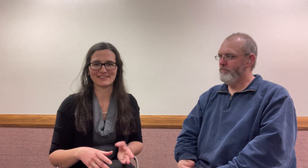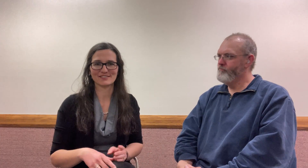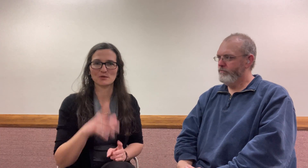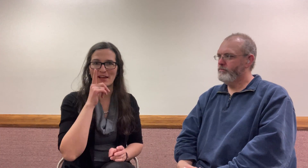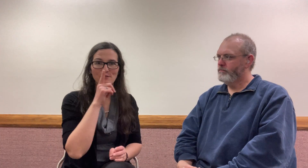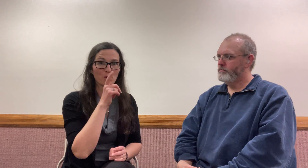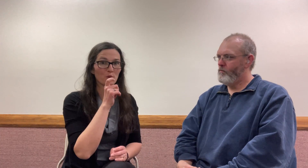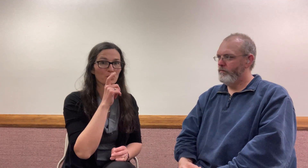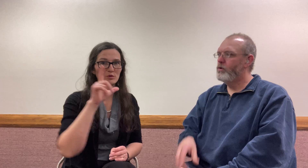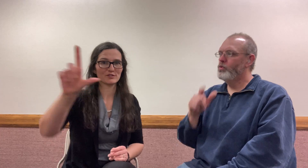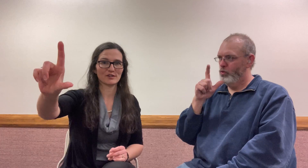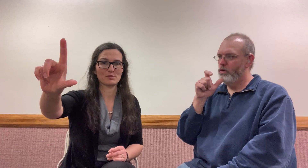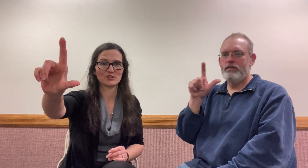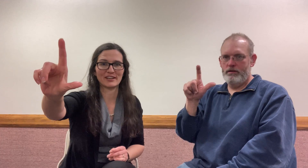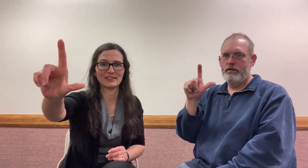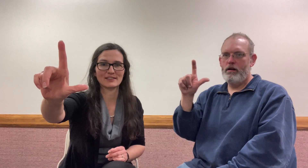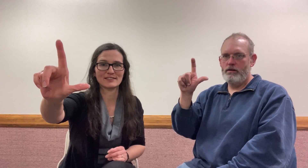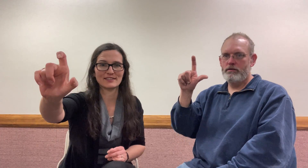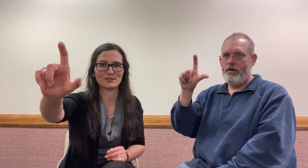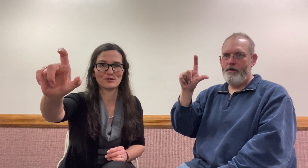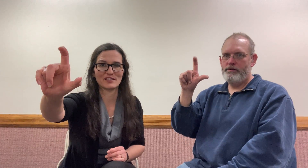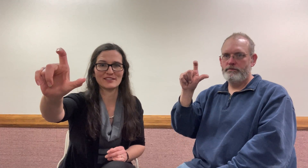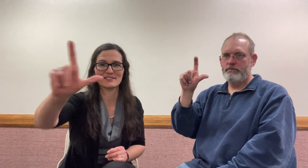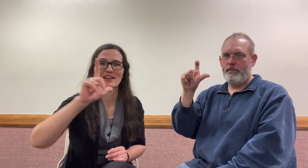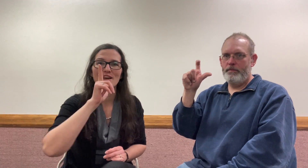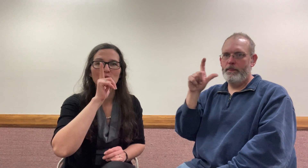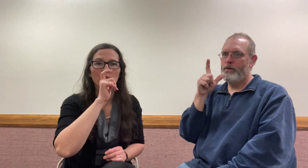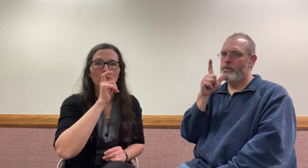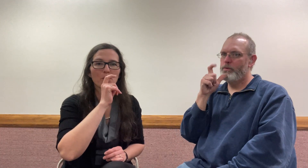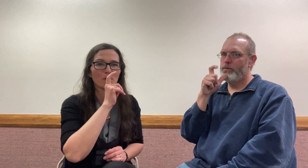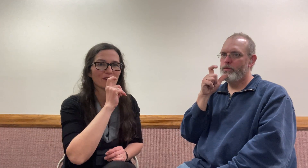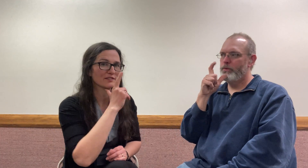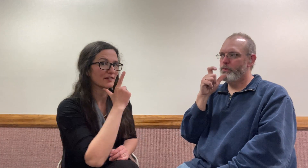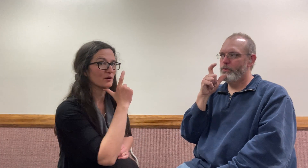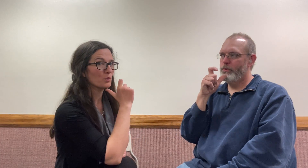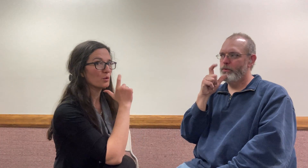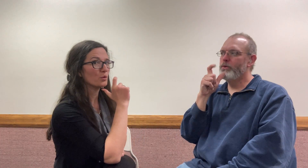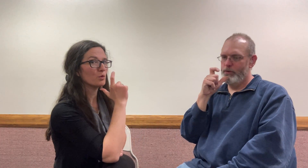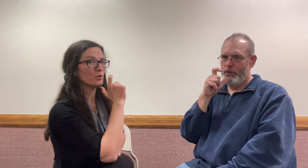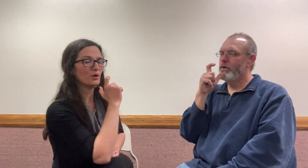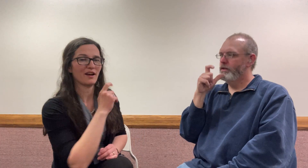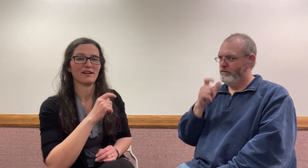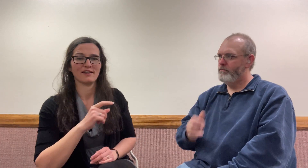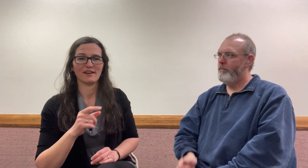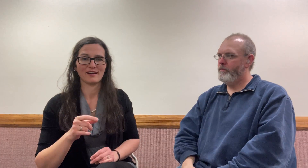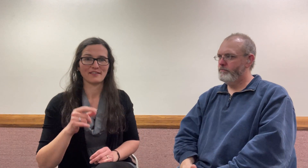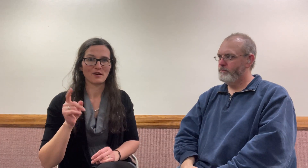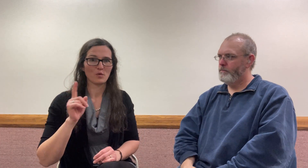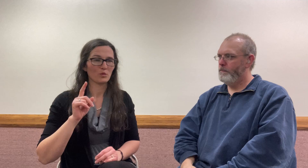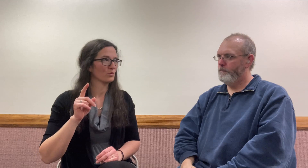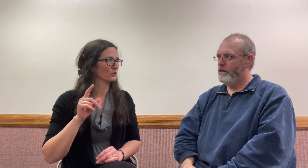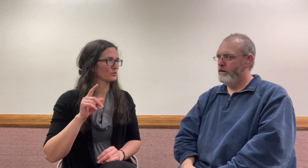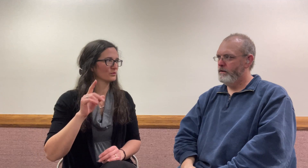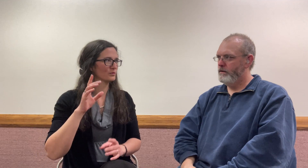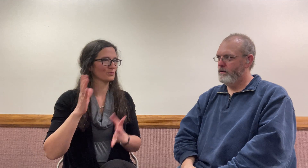ask. So we have who, so you're gonna put your hand like this and do this. I'm here, who, and then